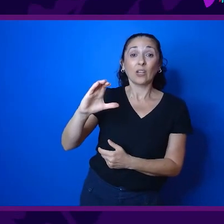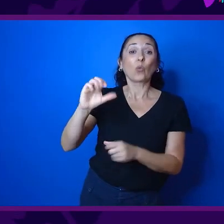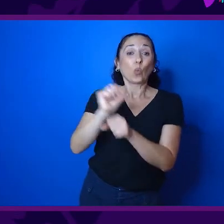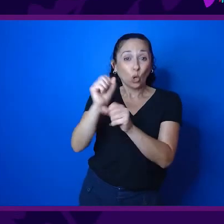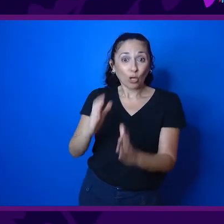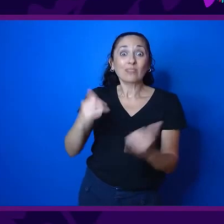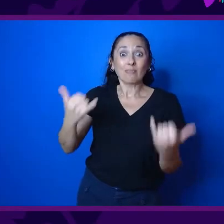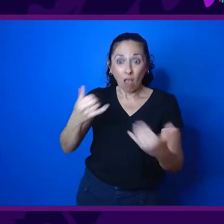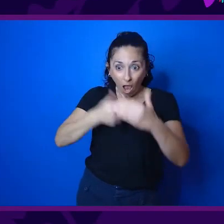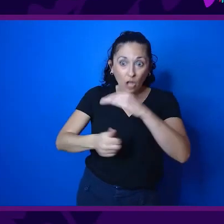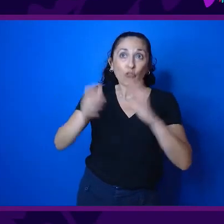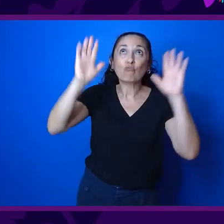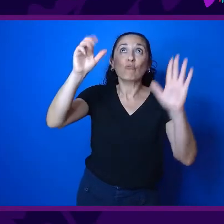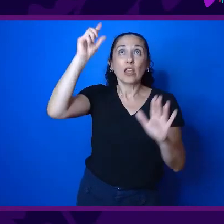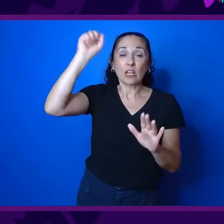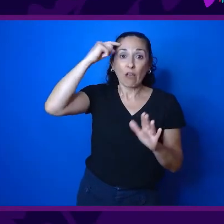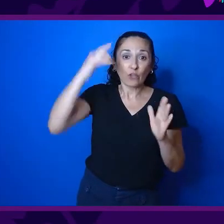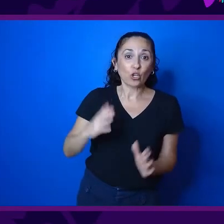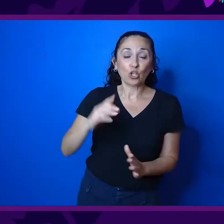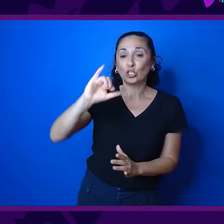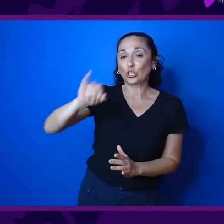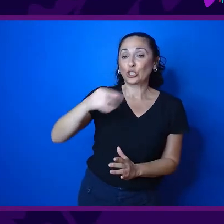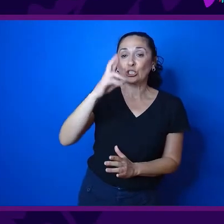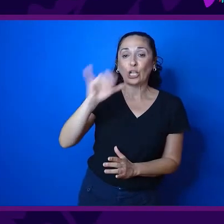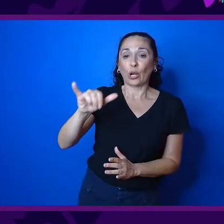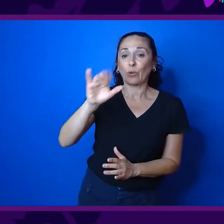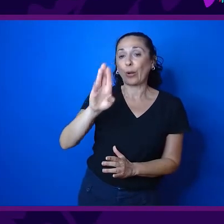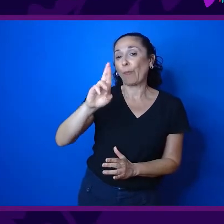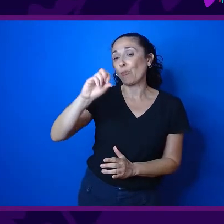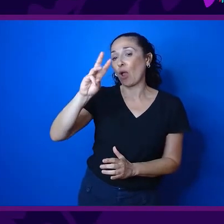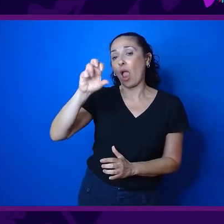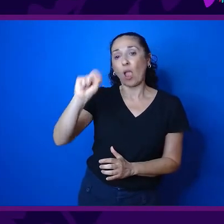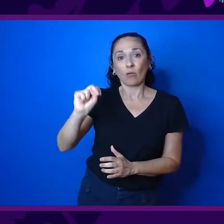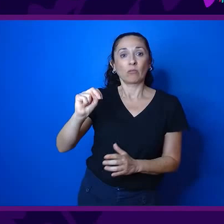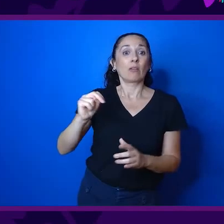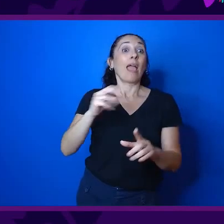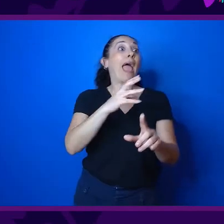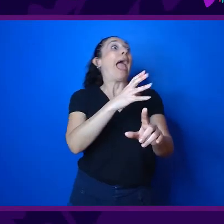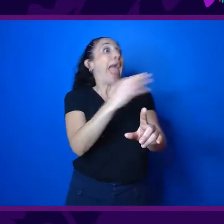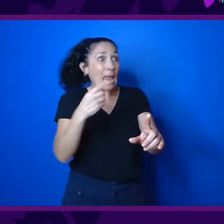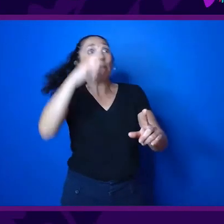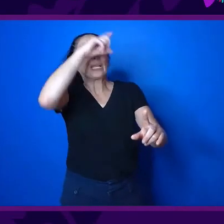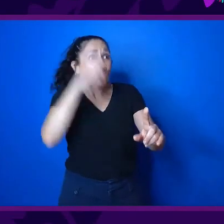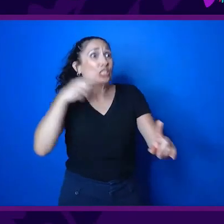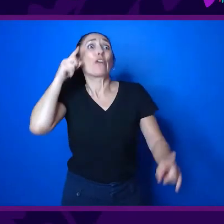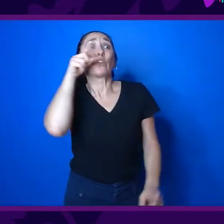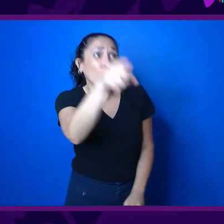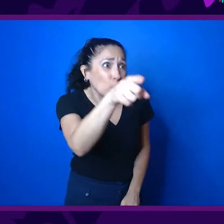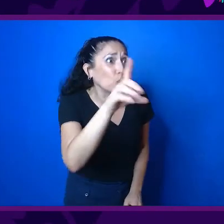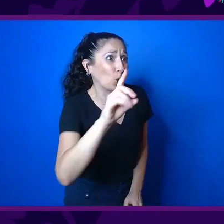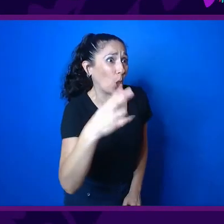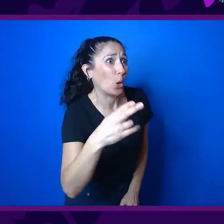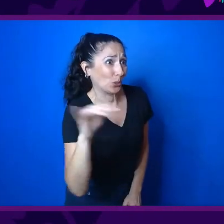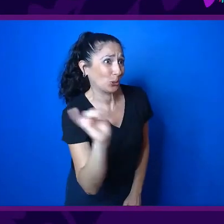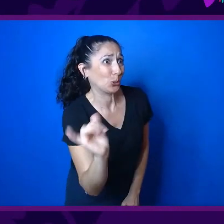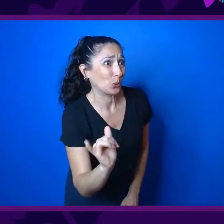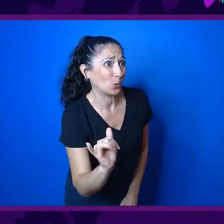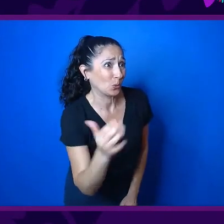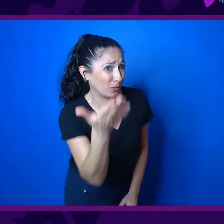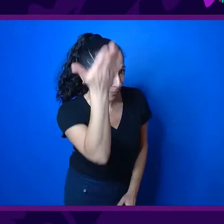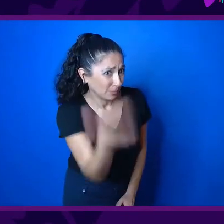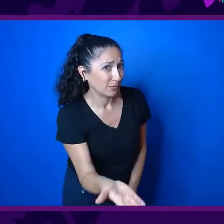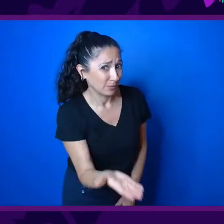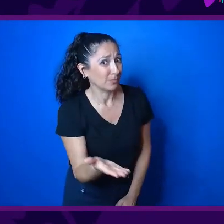okay? That is fantastic. Your work, and because of you. And because of you. Yeah, let's forget about